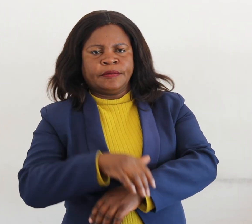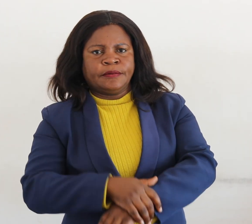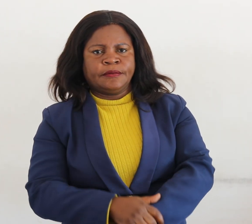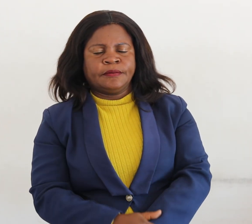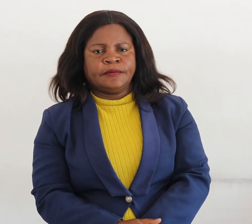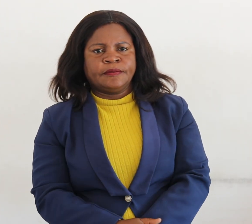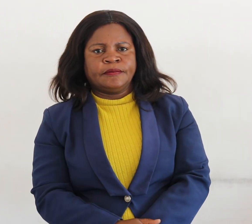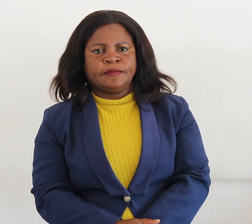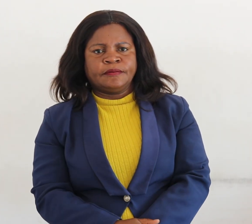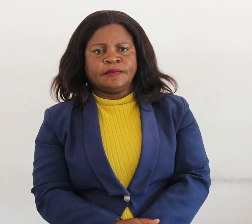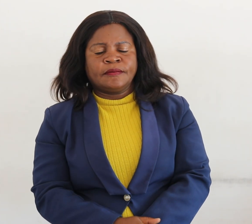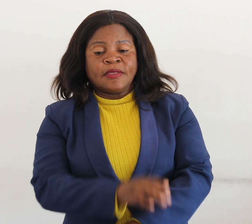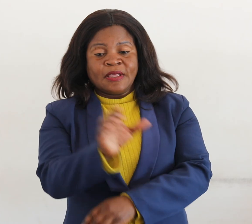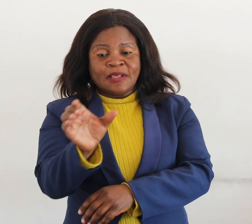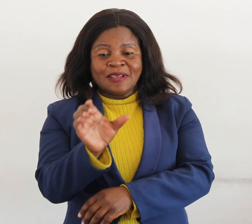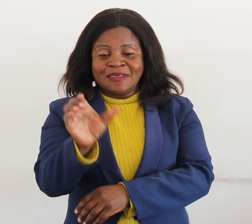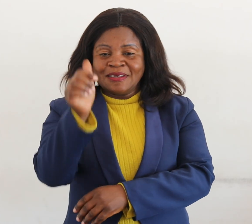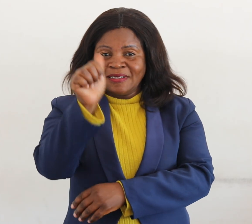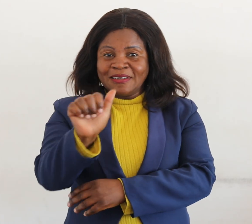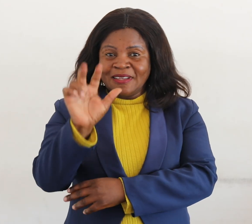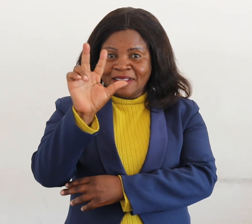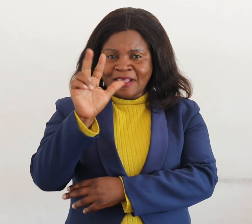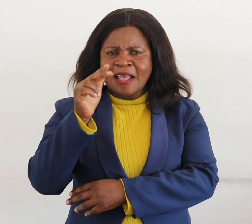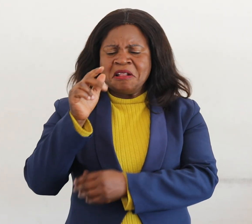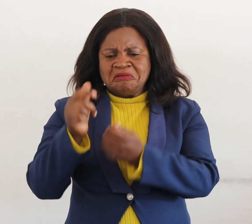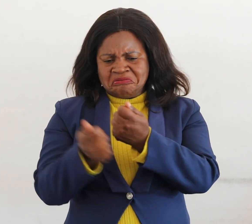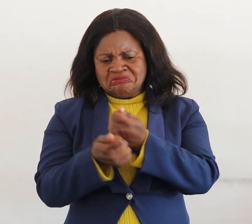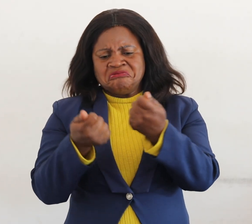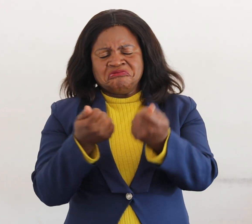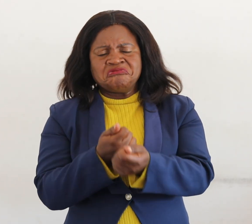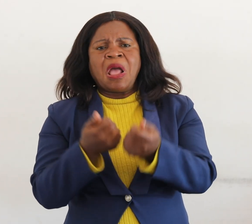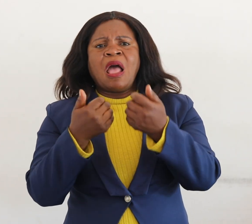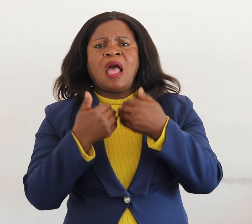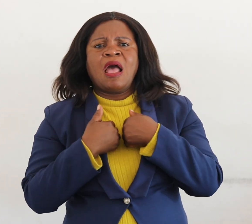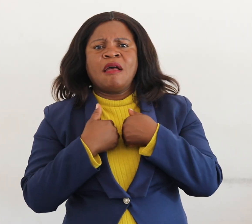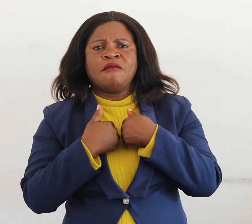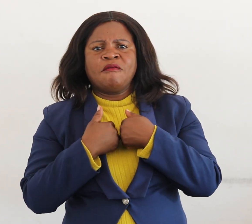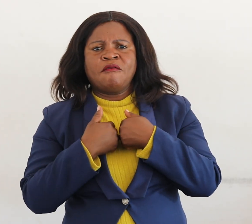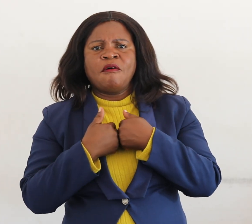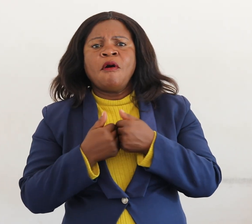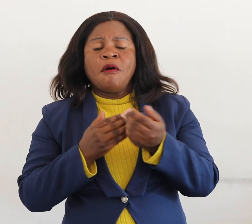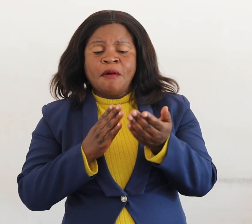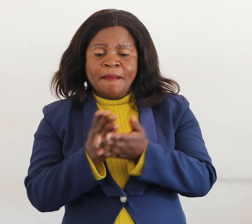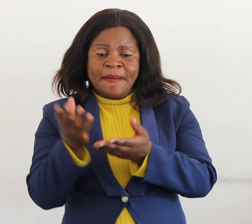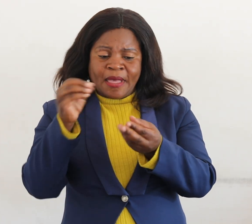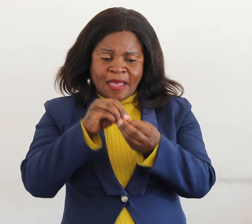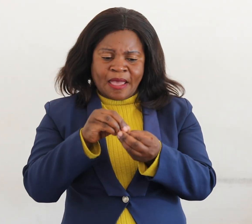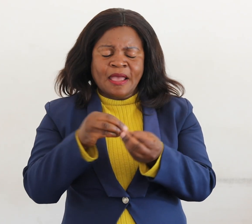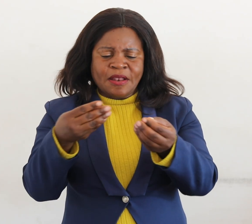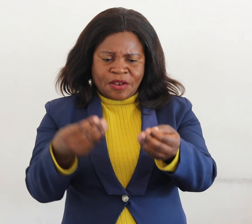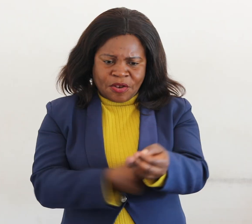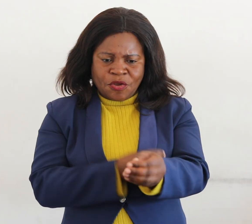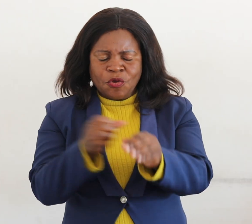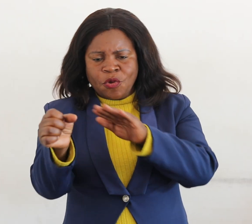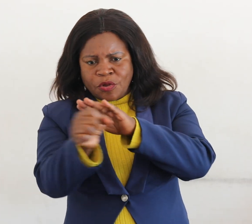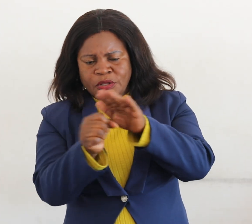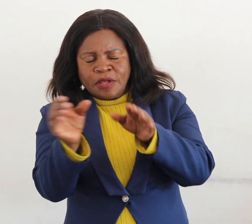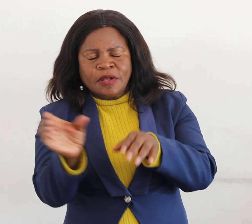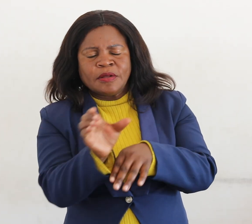Section 13 has been changed by adding new subsections. The new provision provides